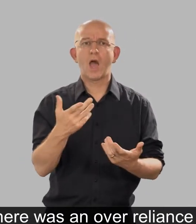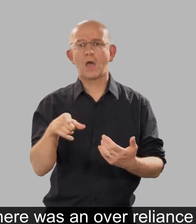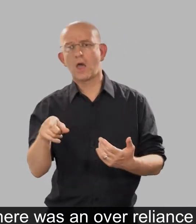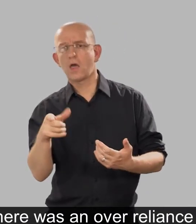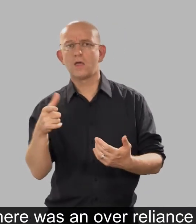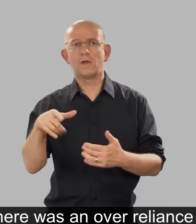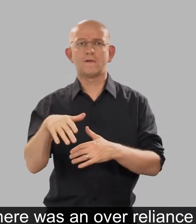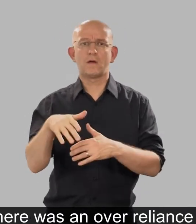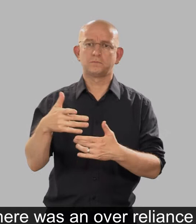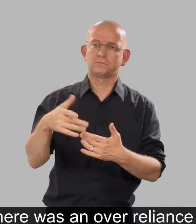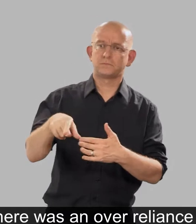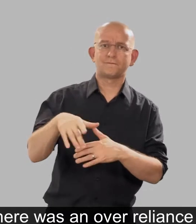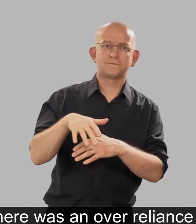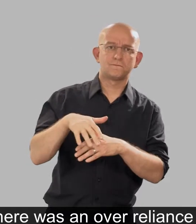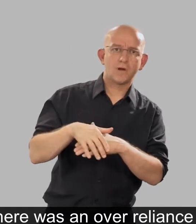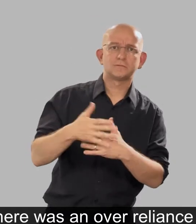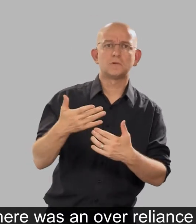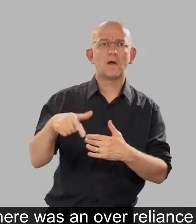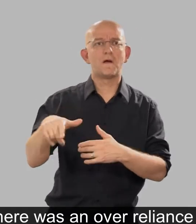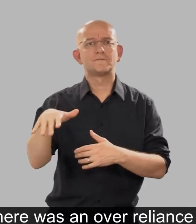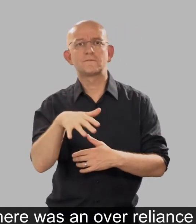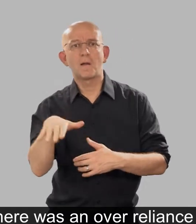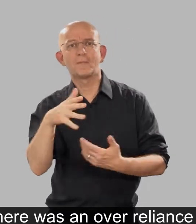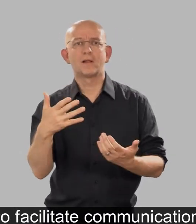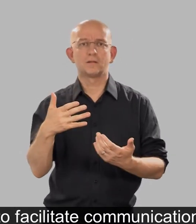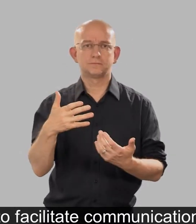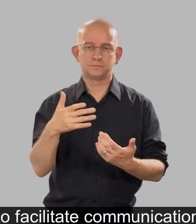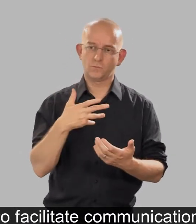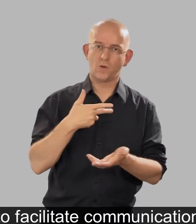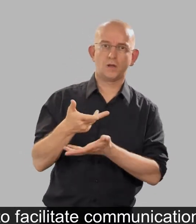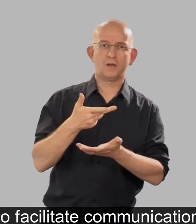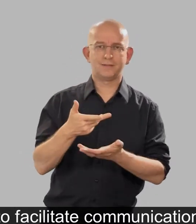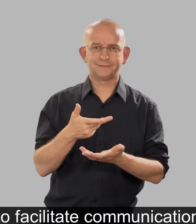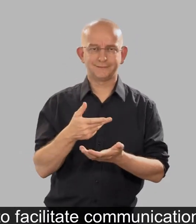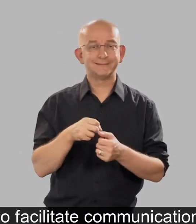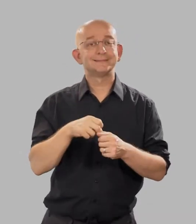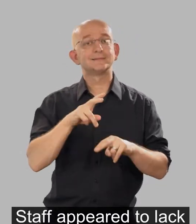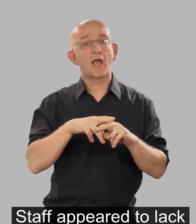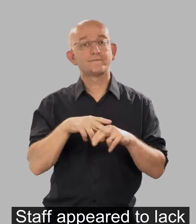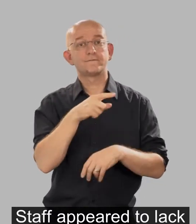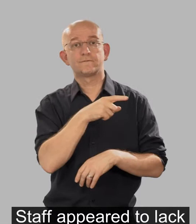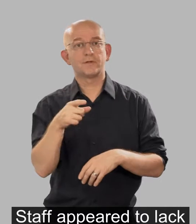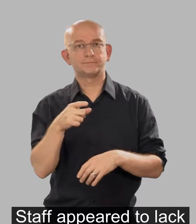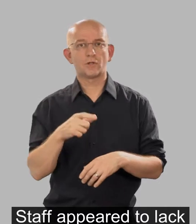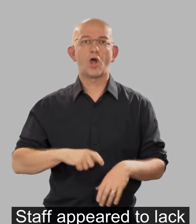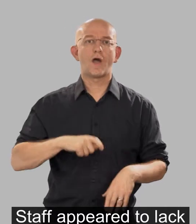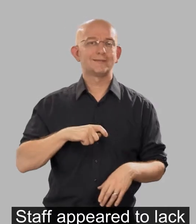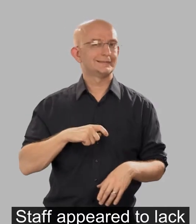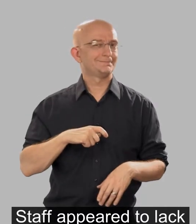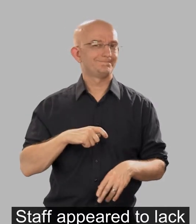an over-reliance on friends and family of deaf patients to facilitate communication. Staff